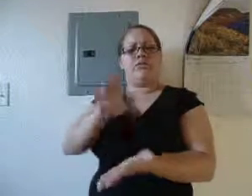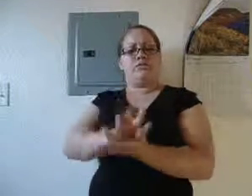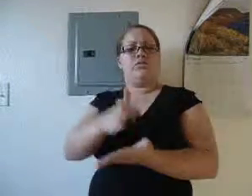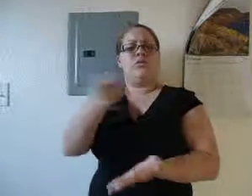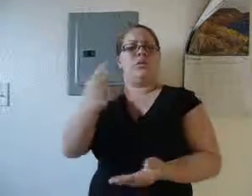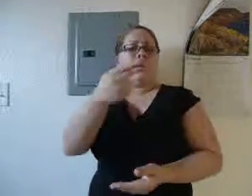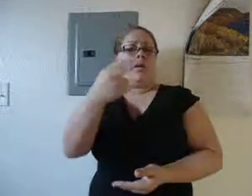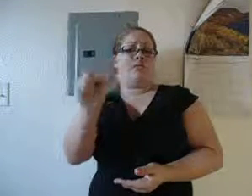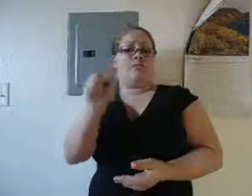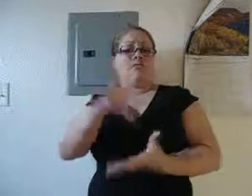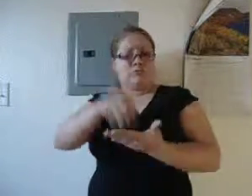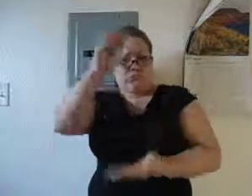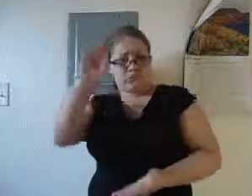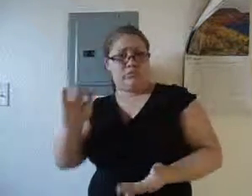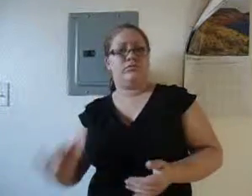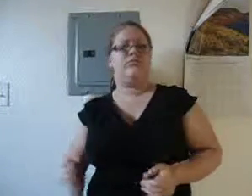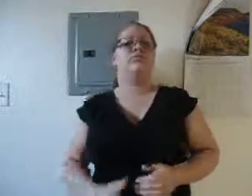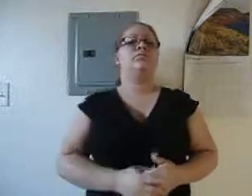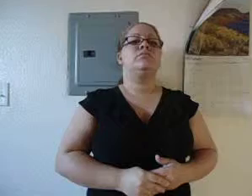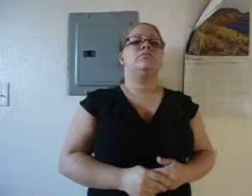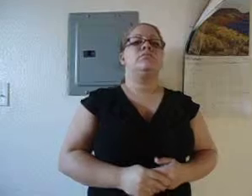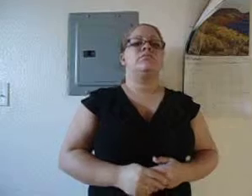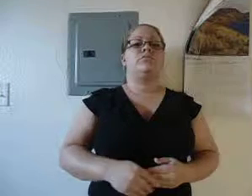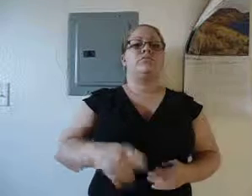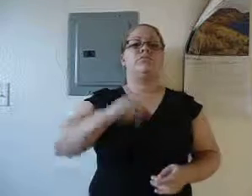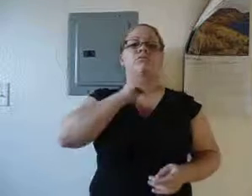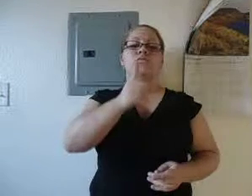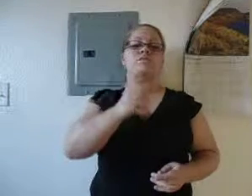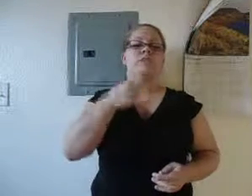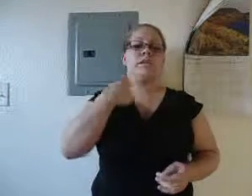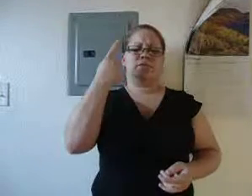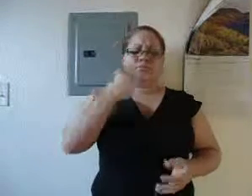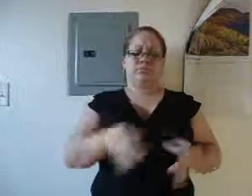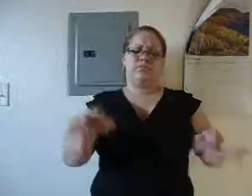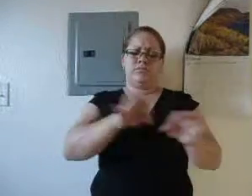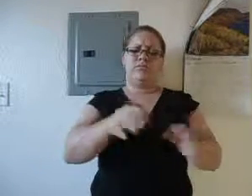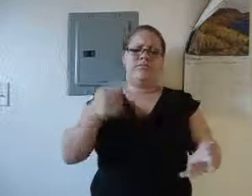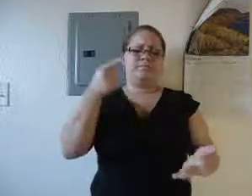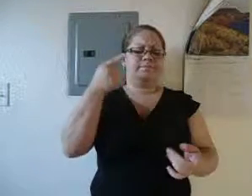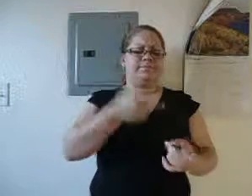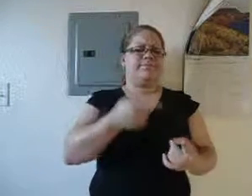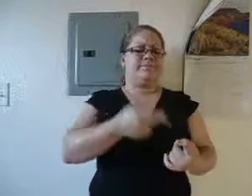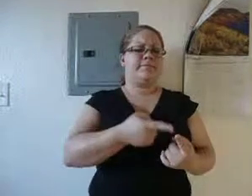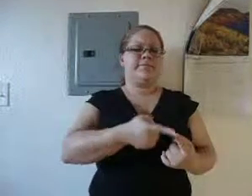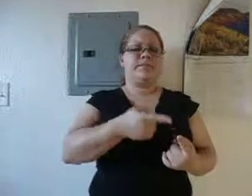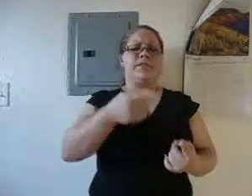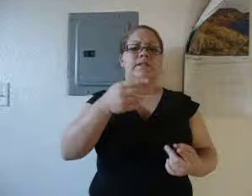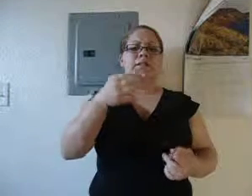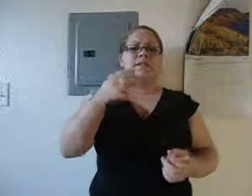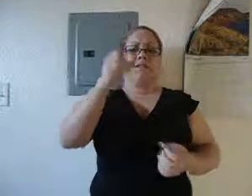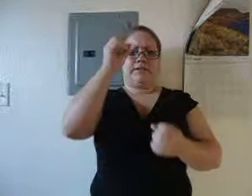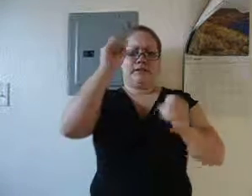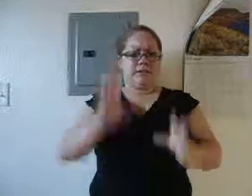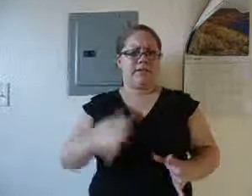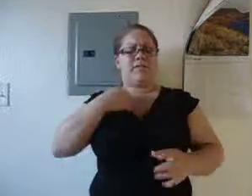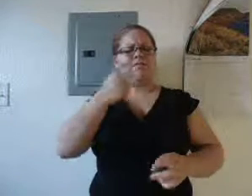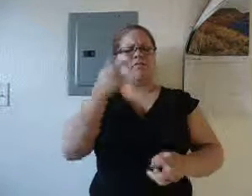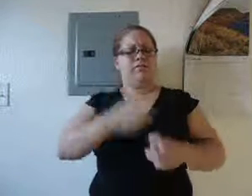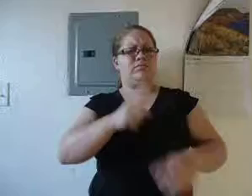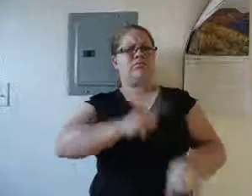that will involve content, and I think that's one thing that teachers often have a hard time with. You kind of want your students to write and you want your